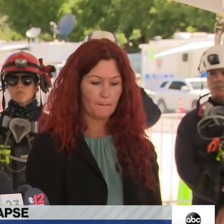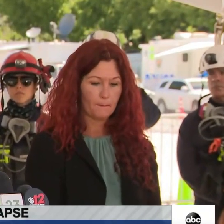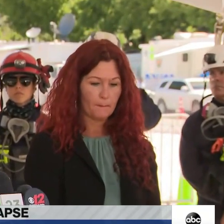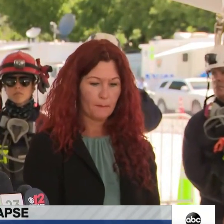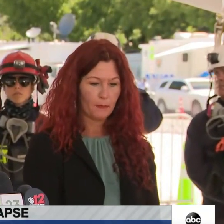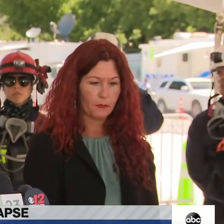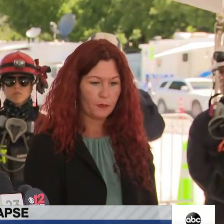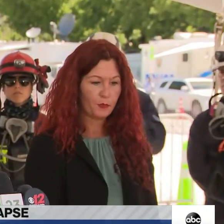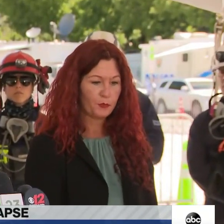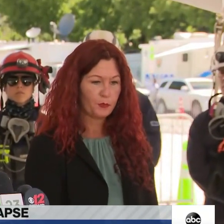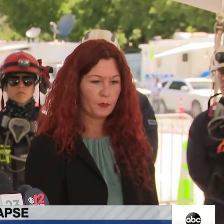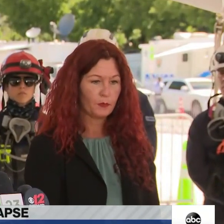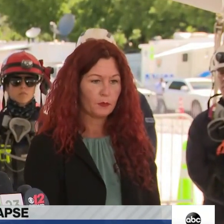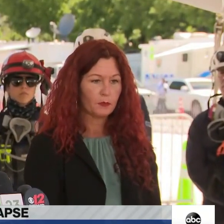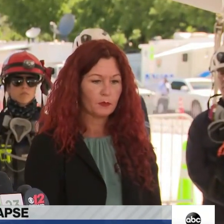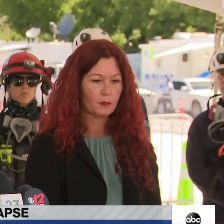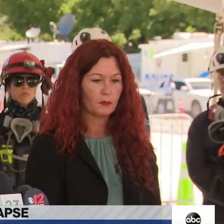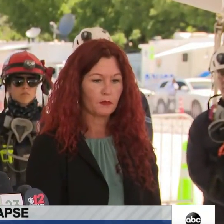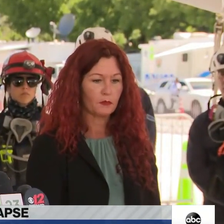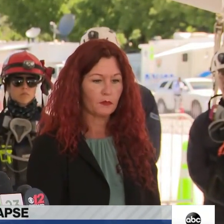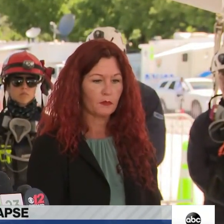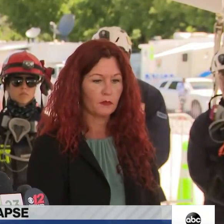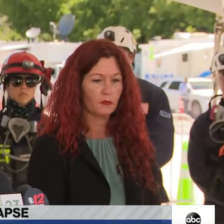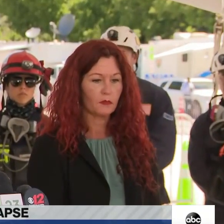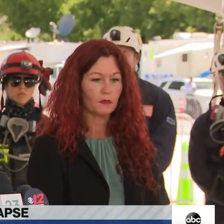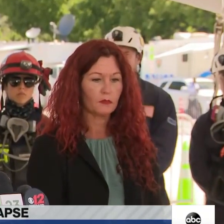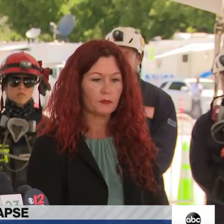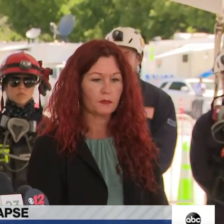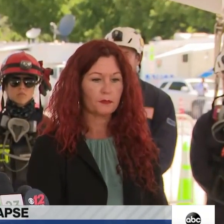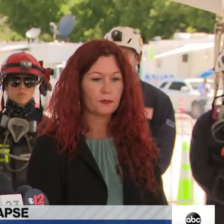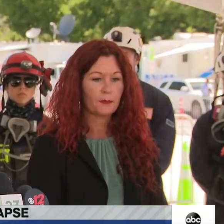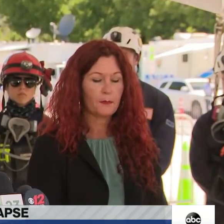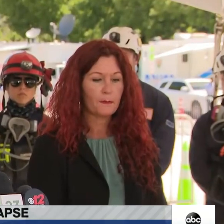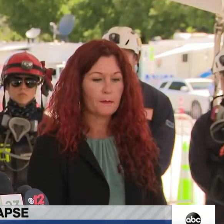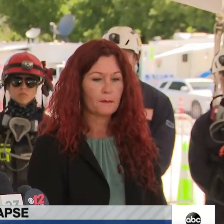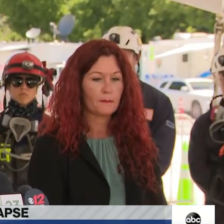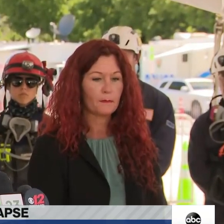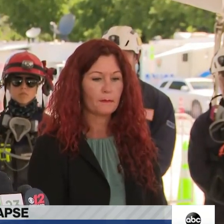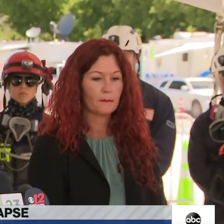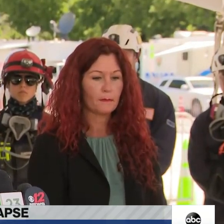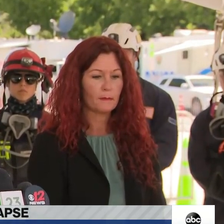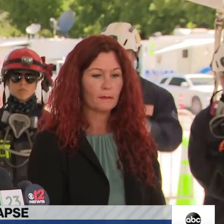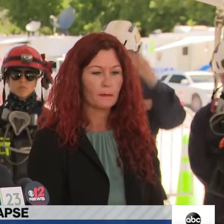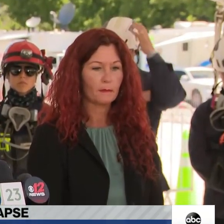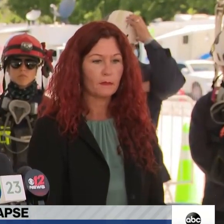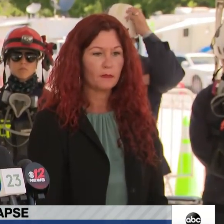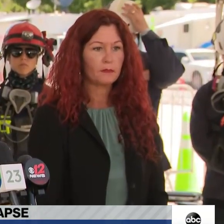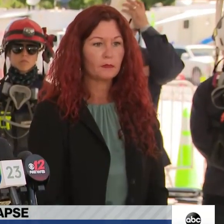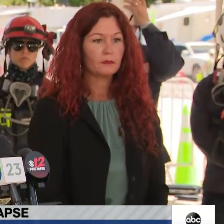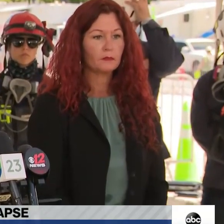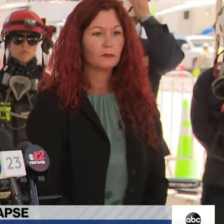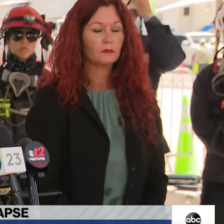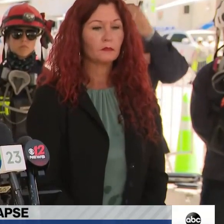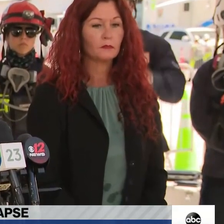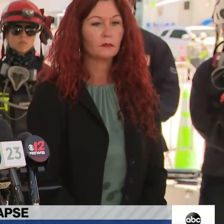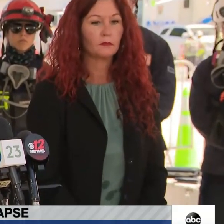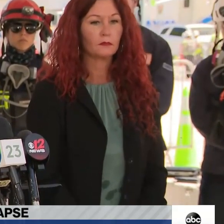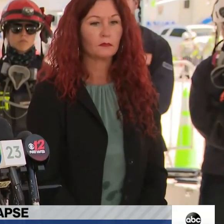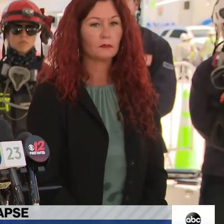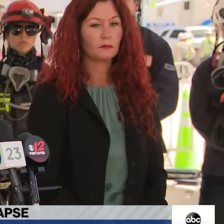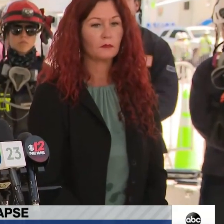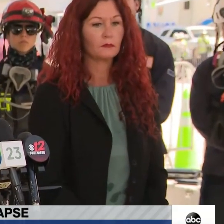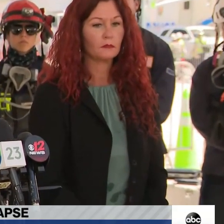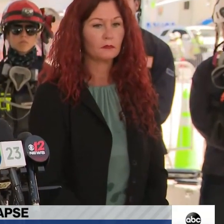En este momento continuamos nuestra operación de búsqueda y rescate. Actualmente estamos trabajando sobre los cuadrantes a los cuales